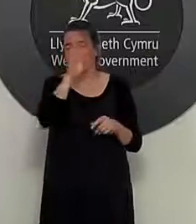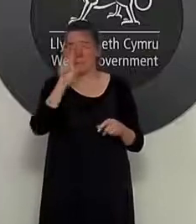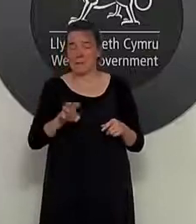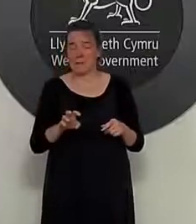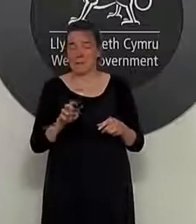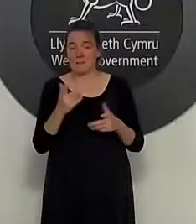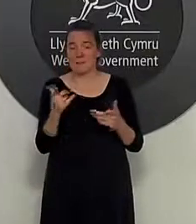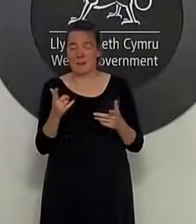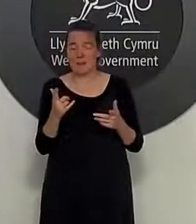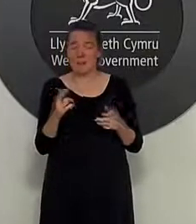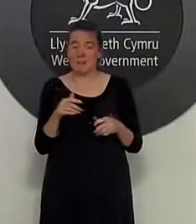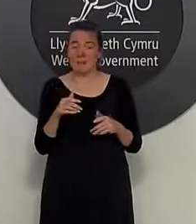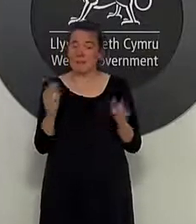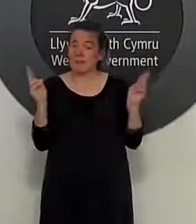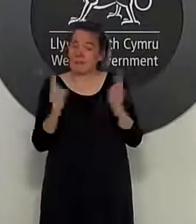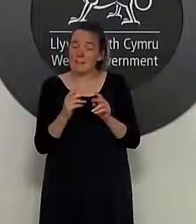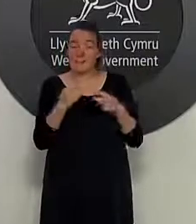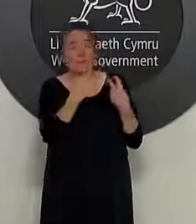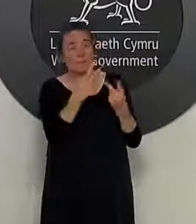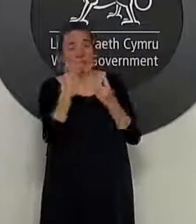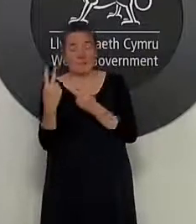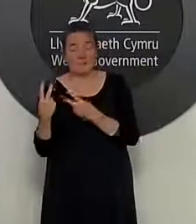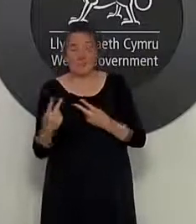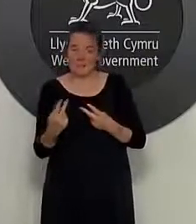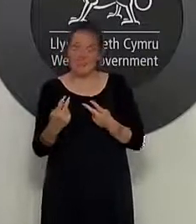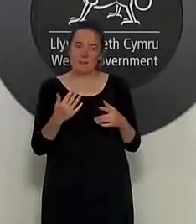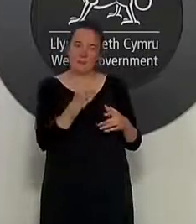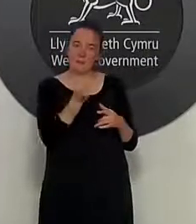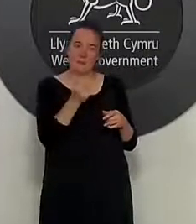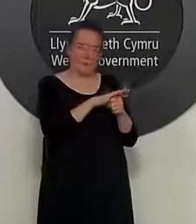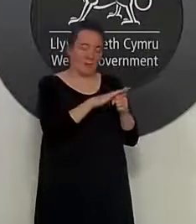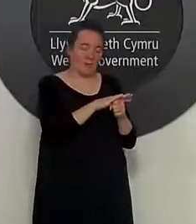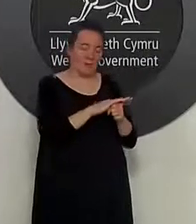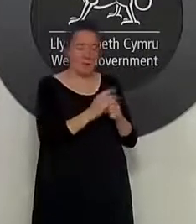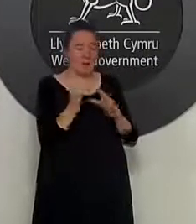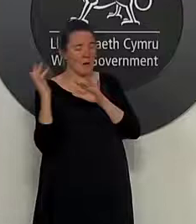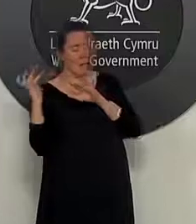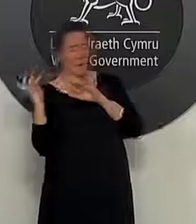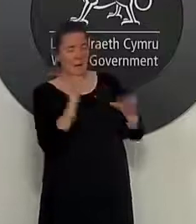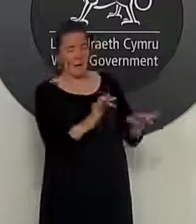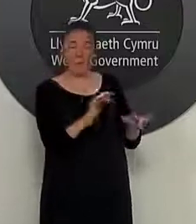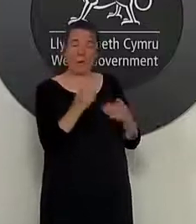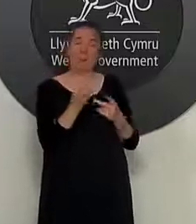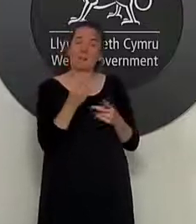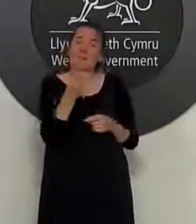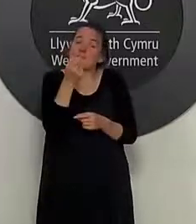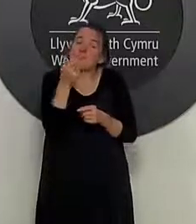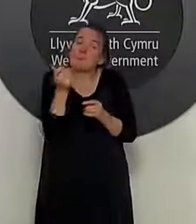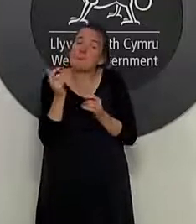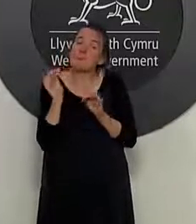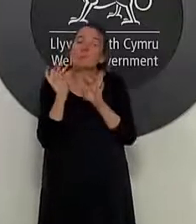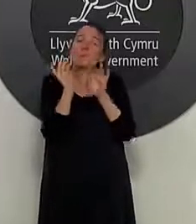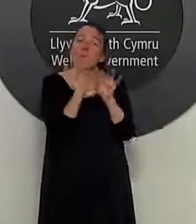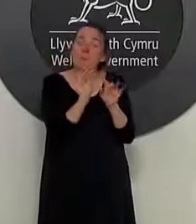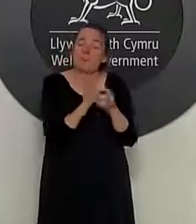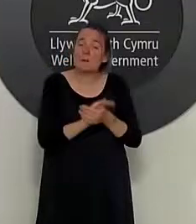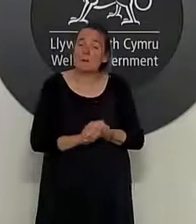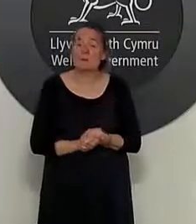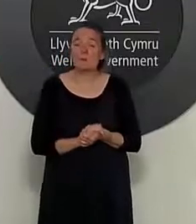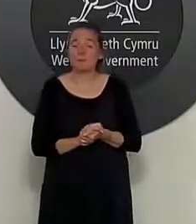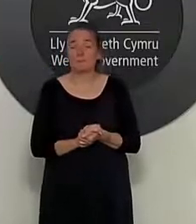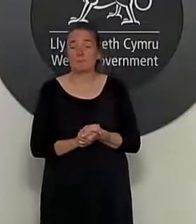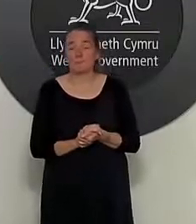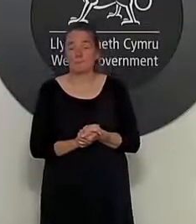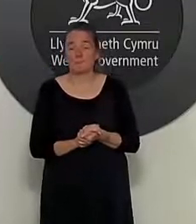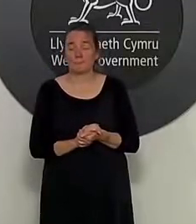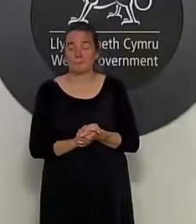of visitors that our hotspots do. So this is not at all, never has been motivated by a